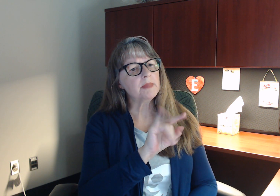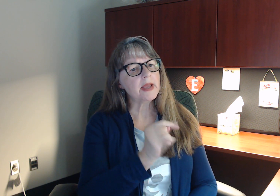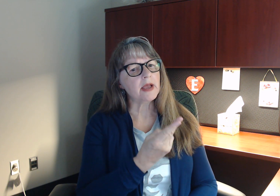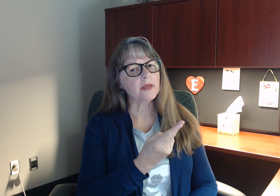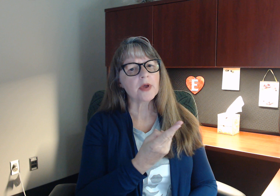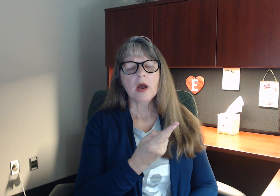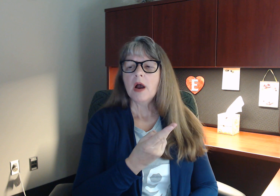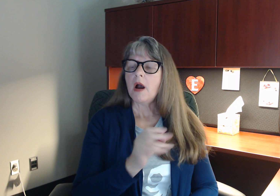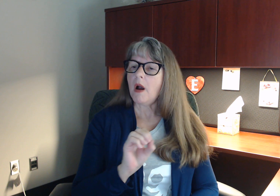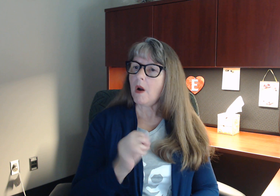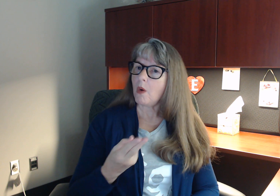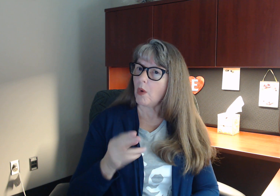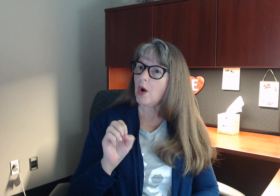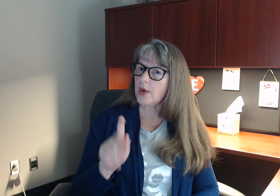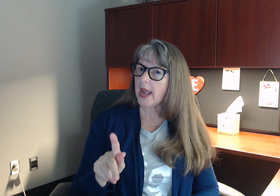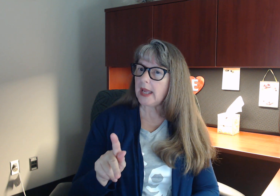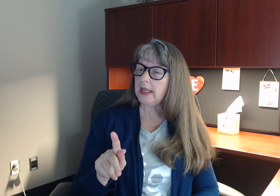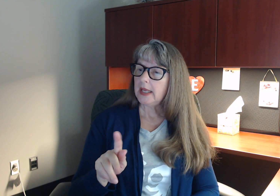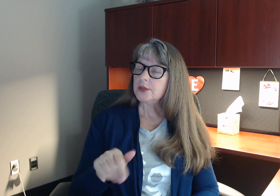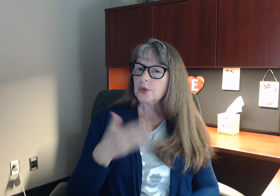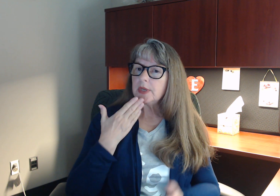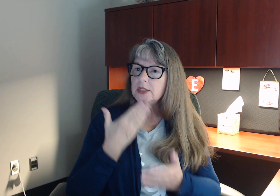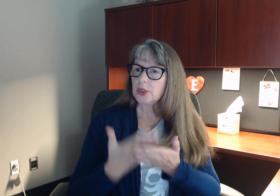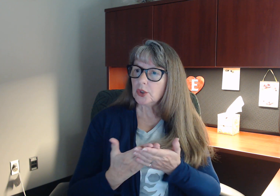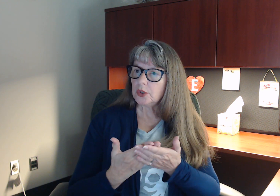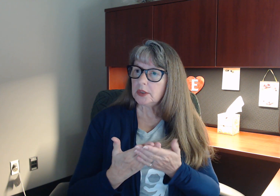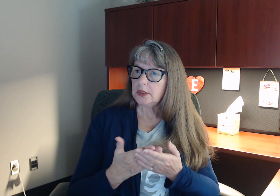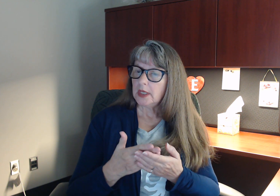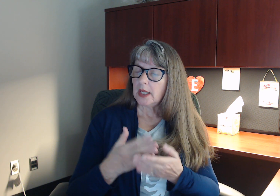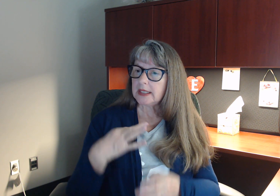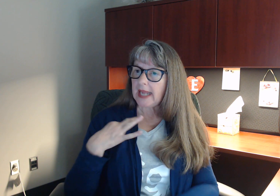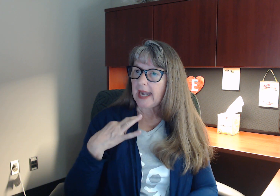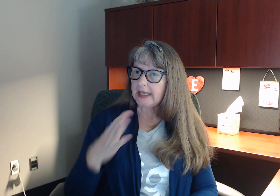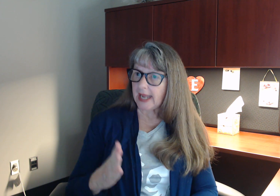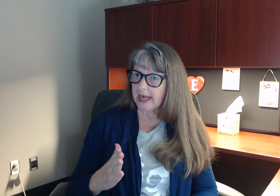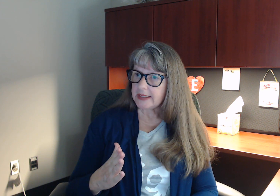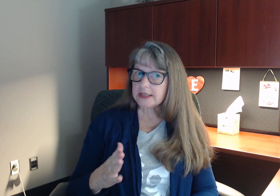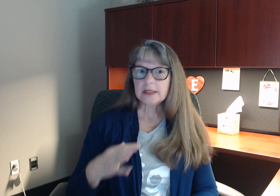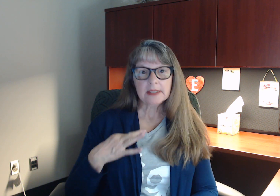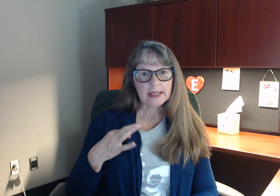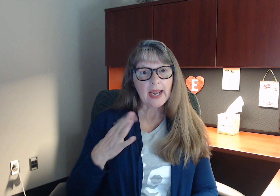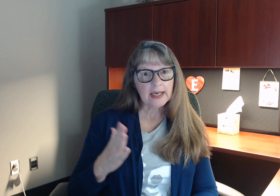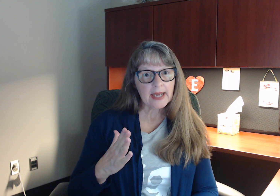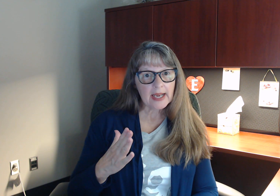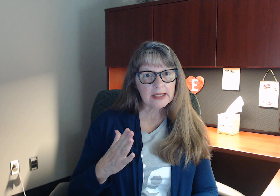Smith. Oh, okay. So he's a good candidate.